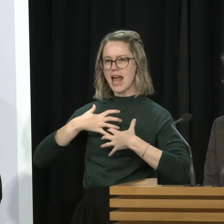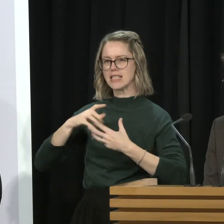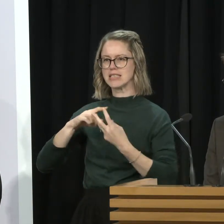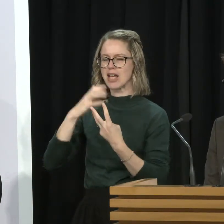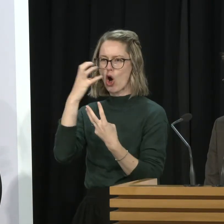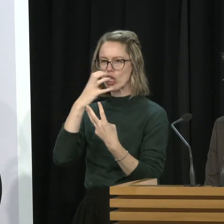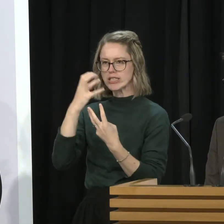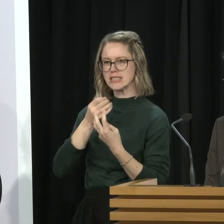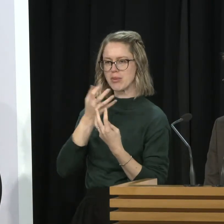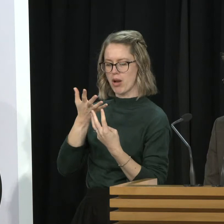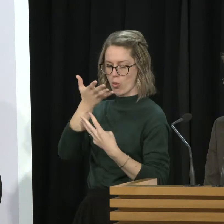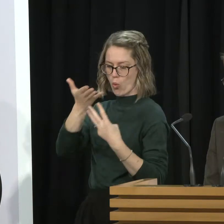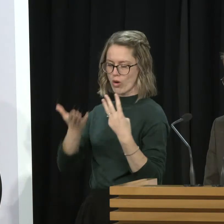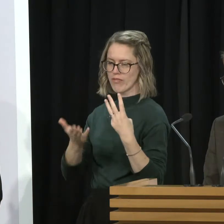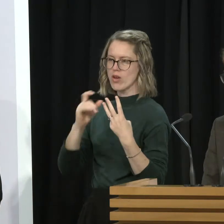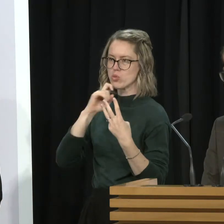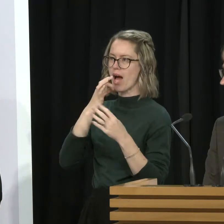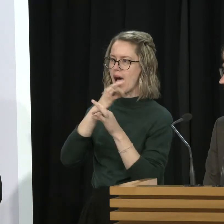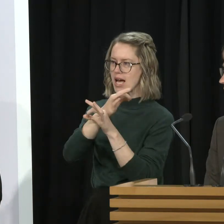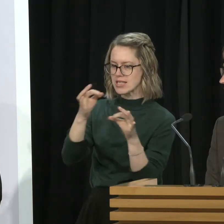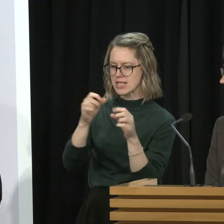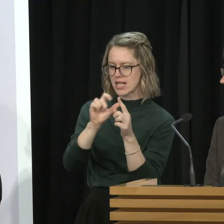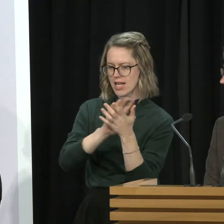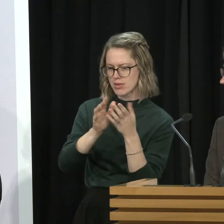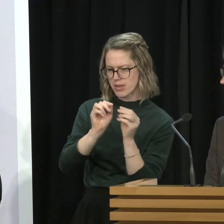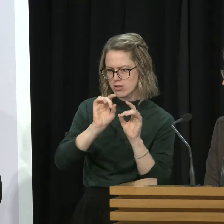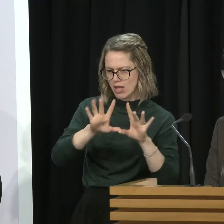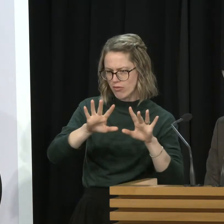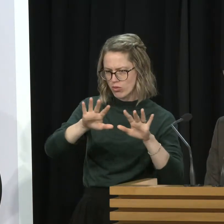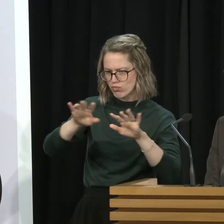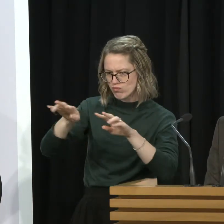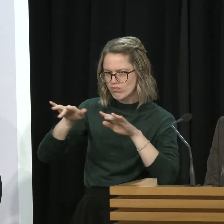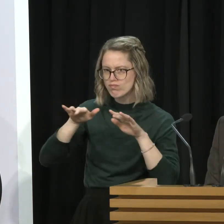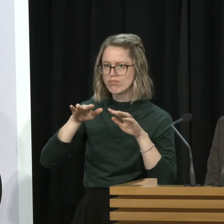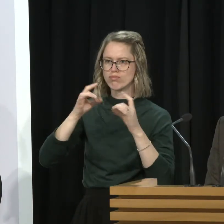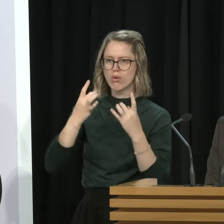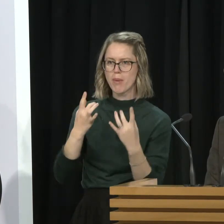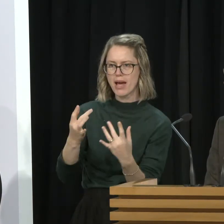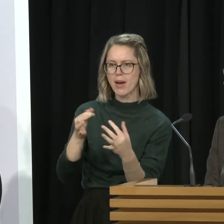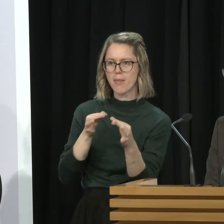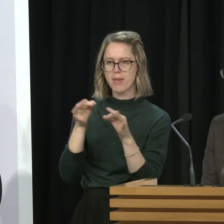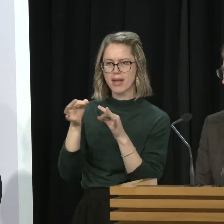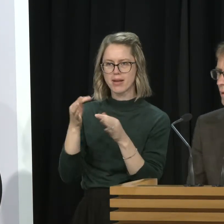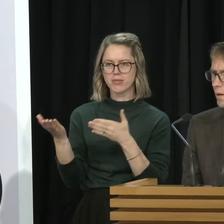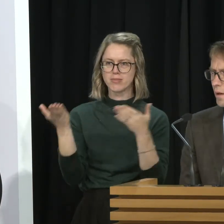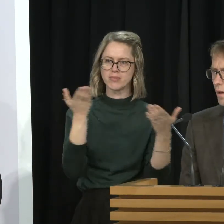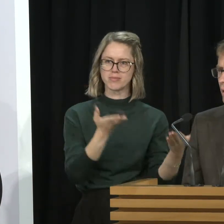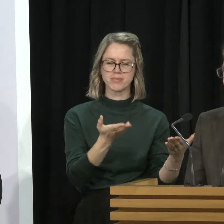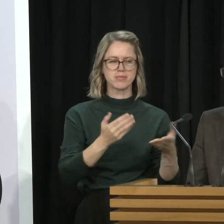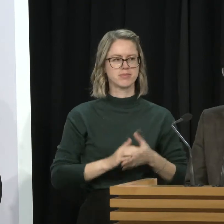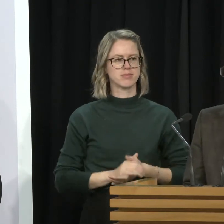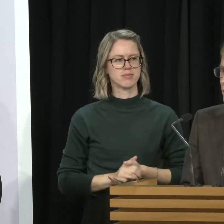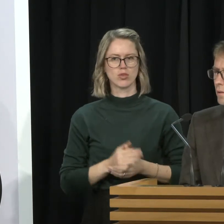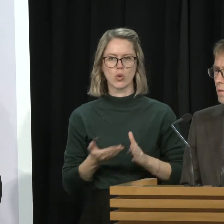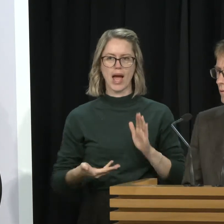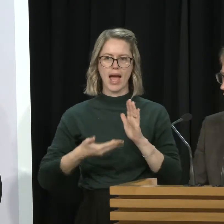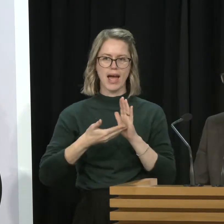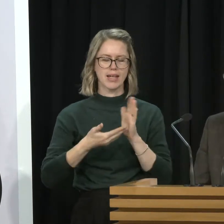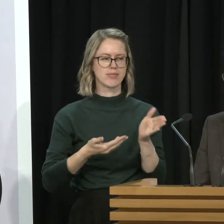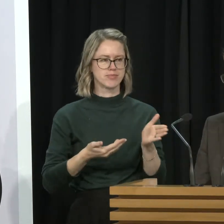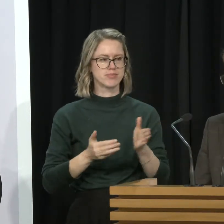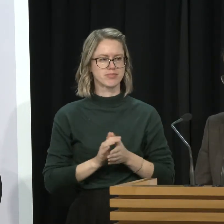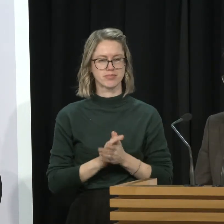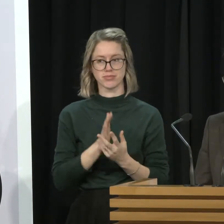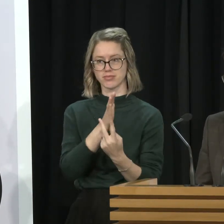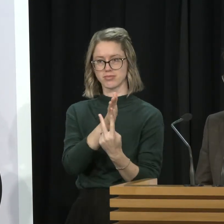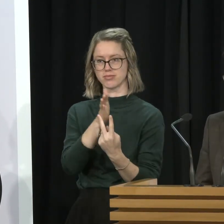things, we were asking DHBs to consider all of those in their contingency planning. Perhaps I'll ask the Director General to add to that. So